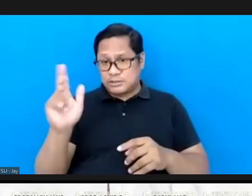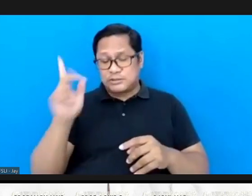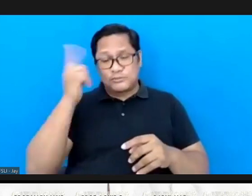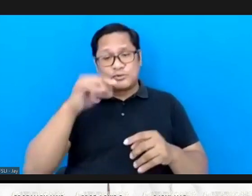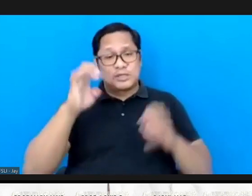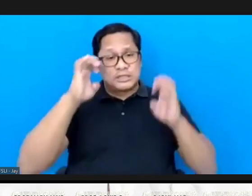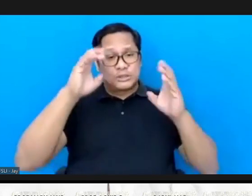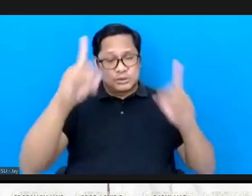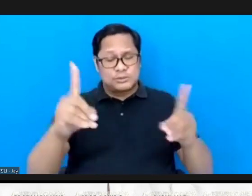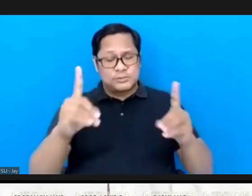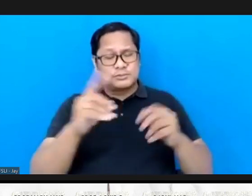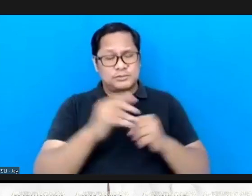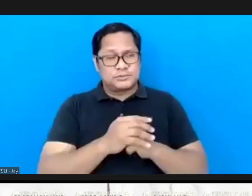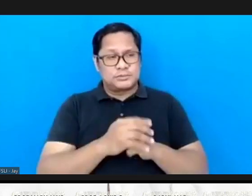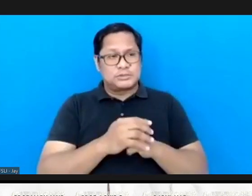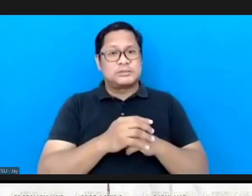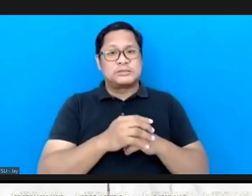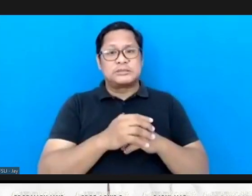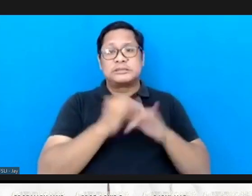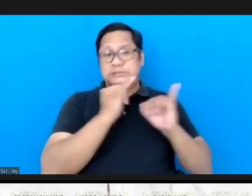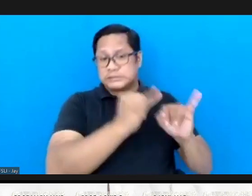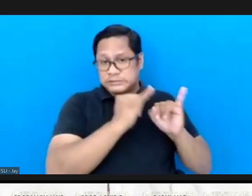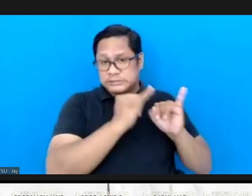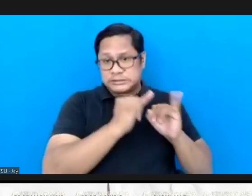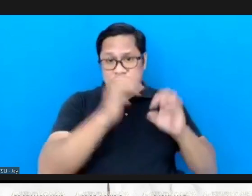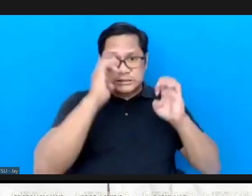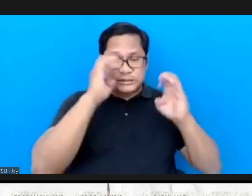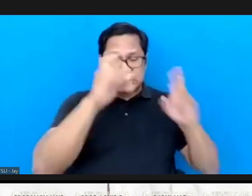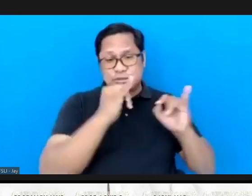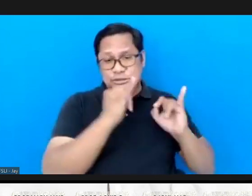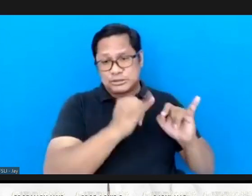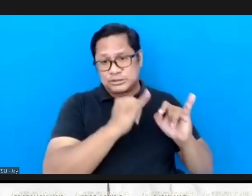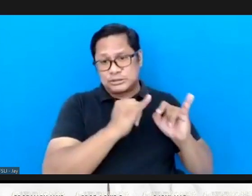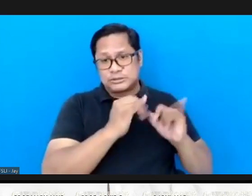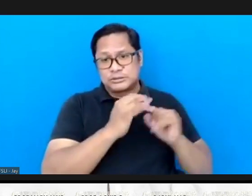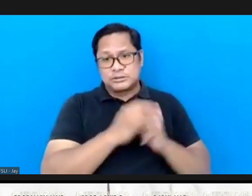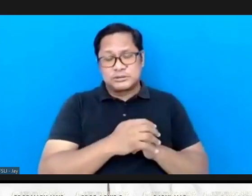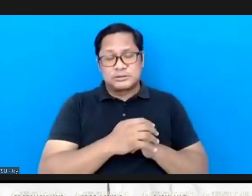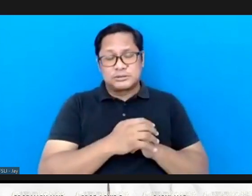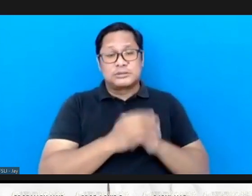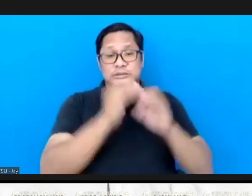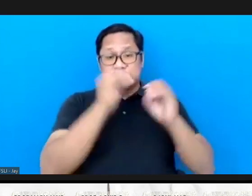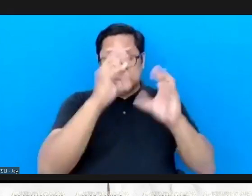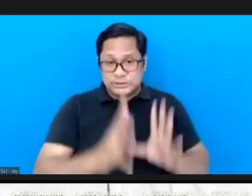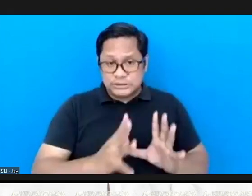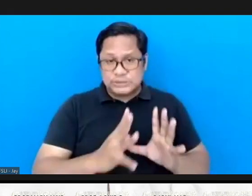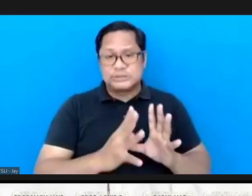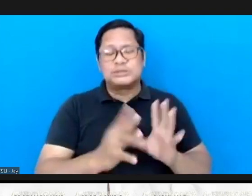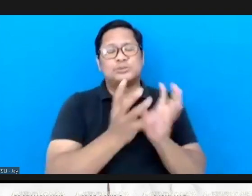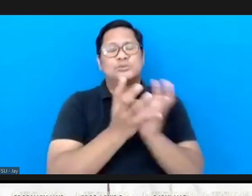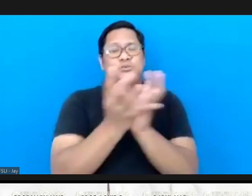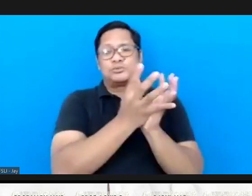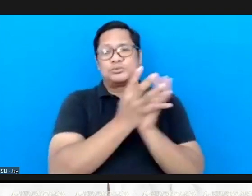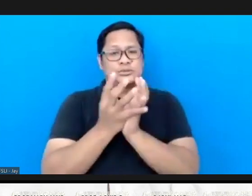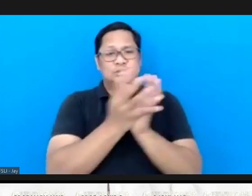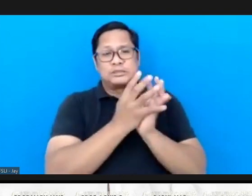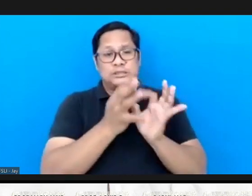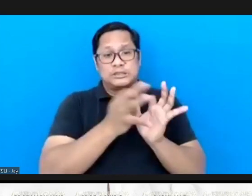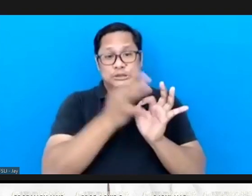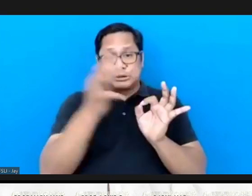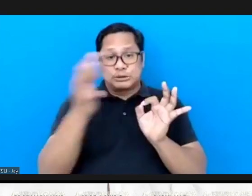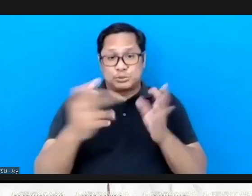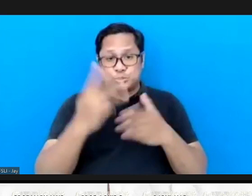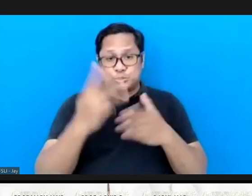education instruction, no, education / instruction, research and community extension